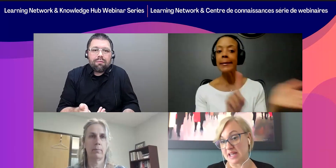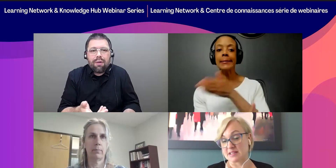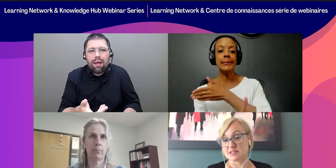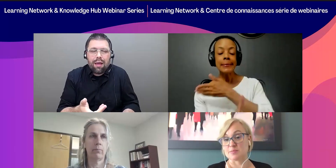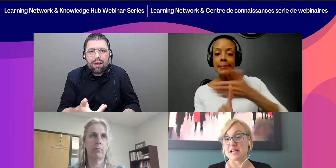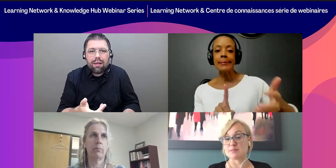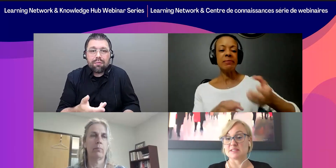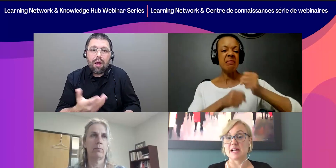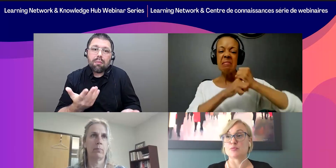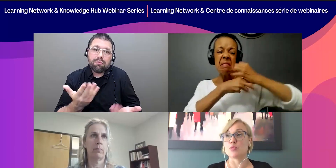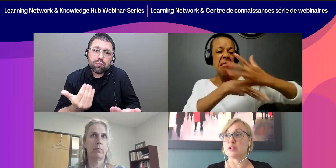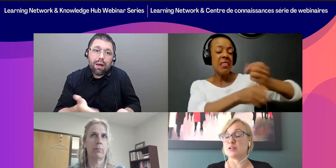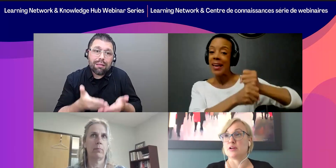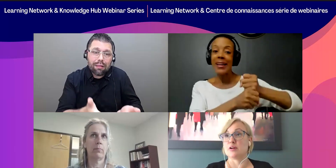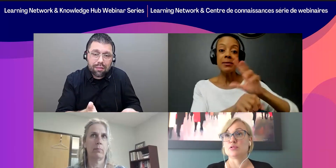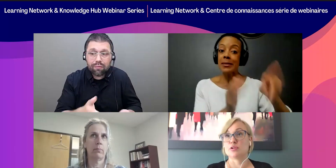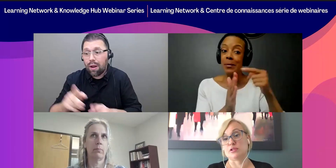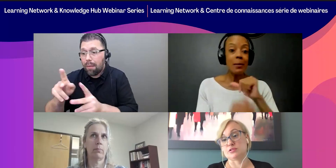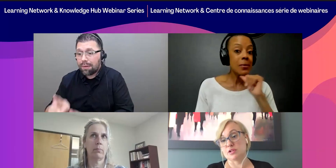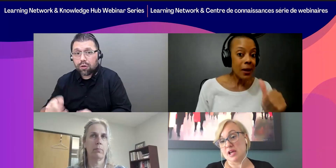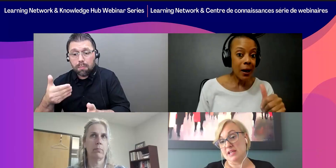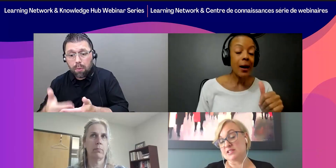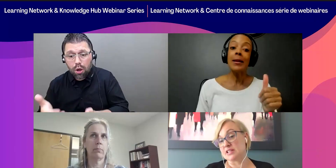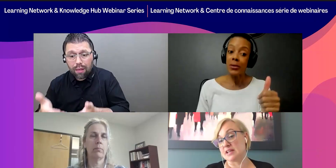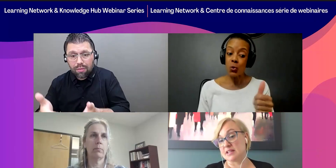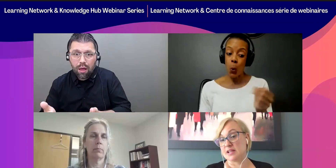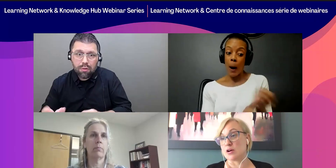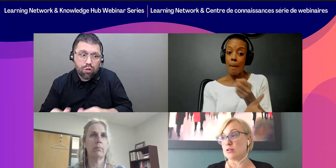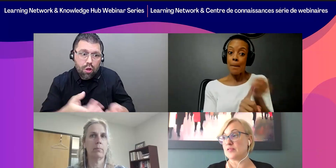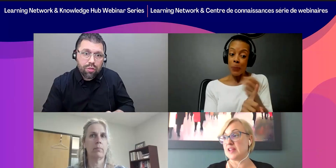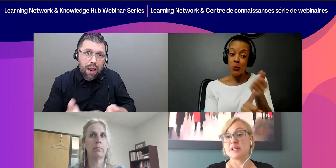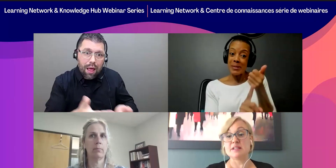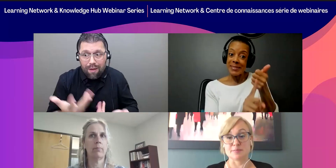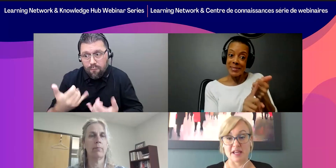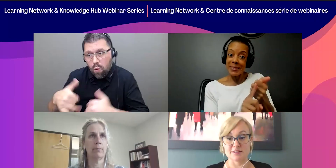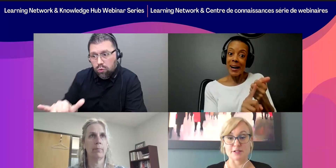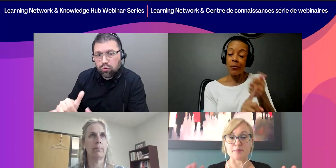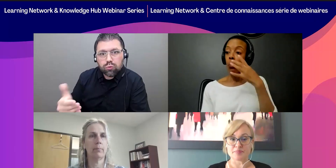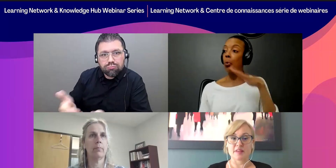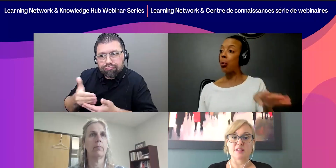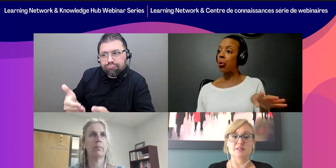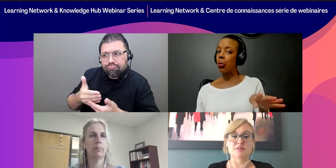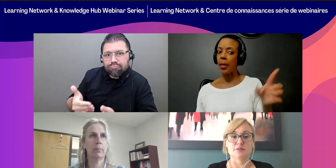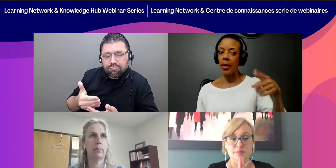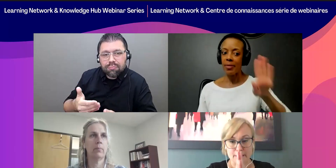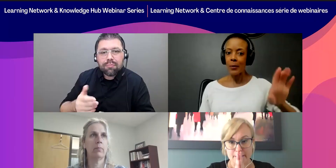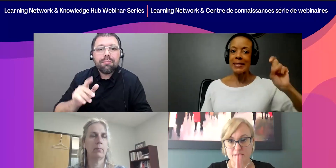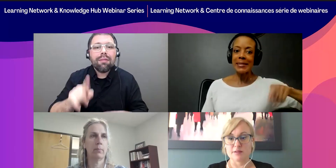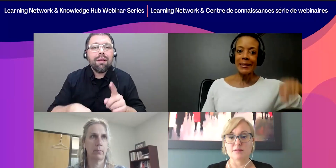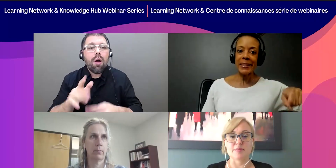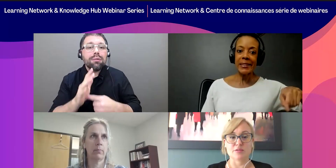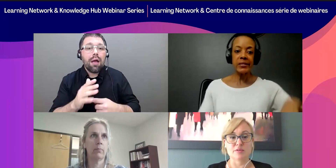being screamed at. Sometimes it's that the older adult is not getting all of their needs met. So that is